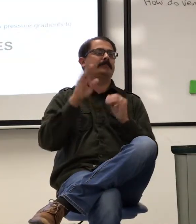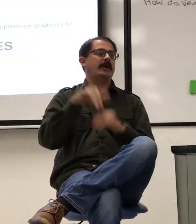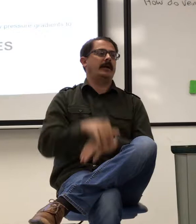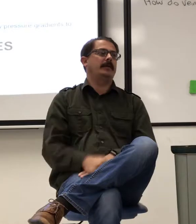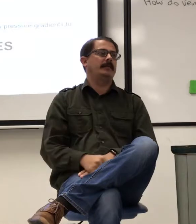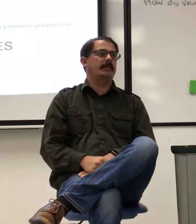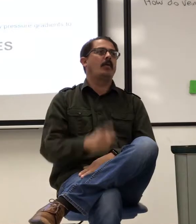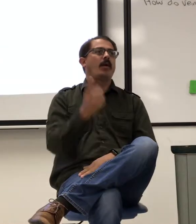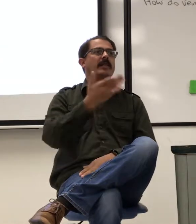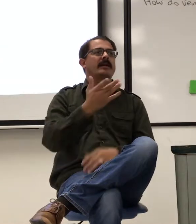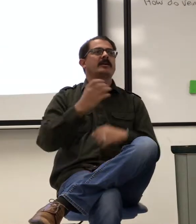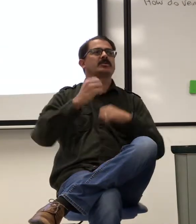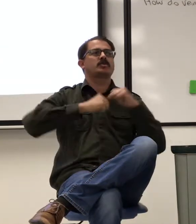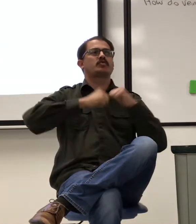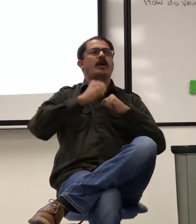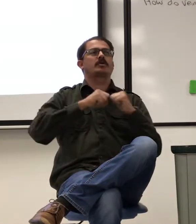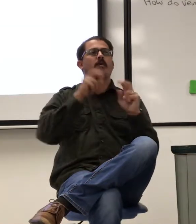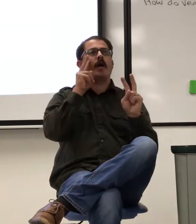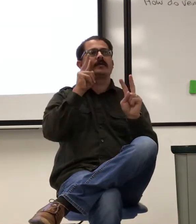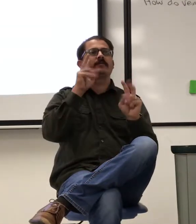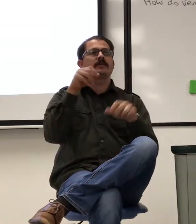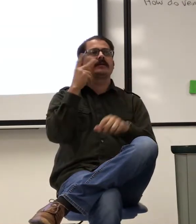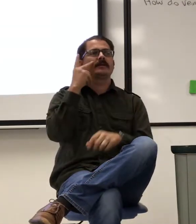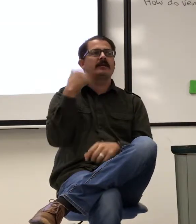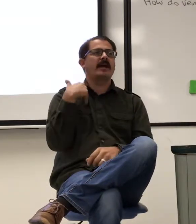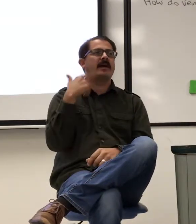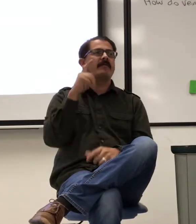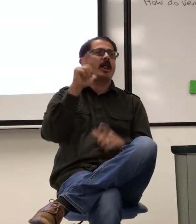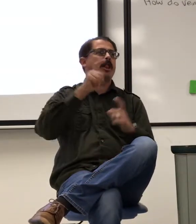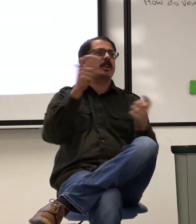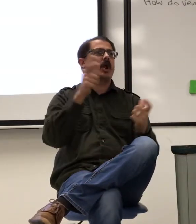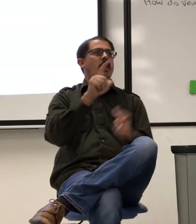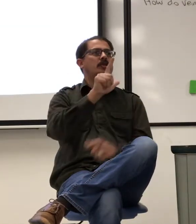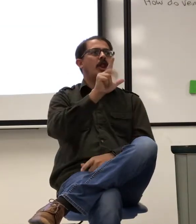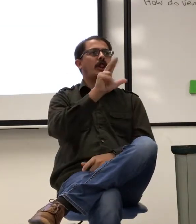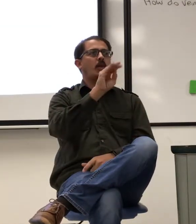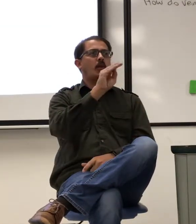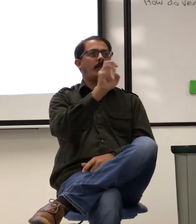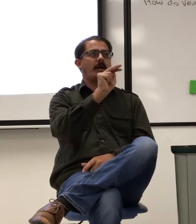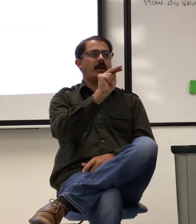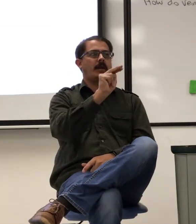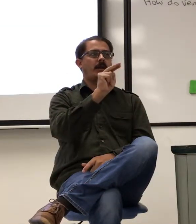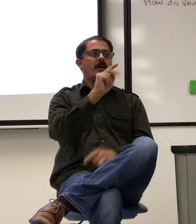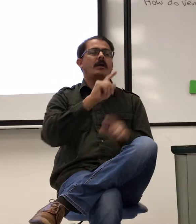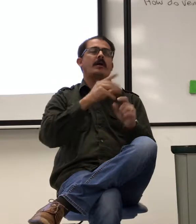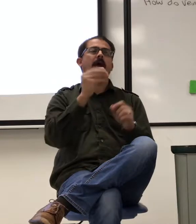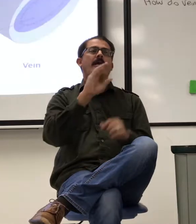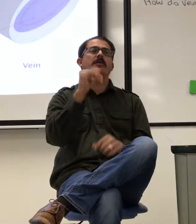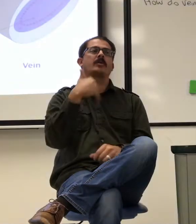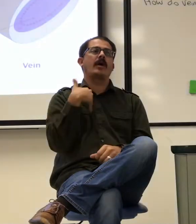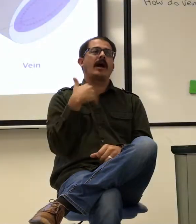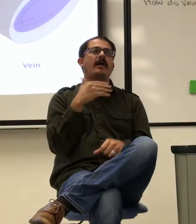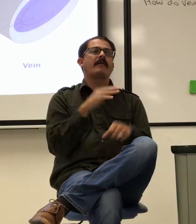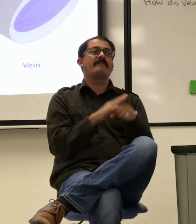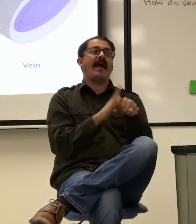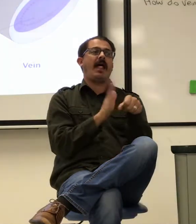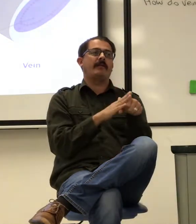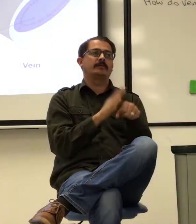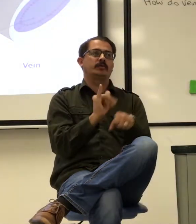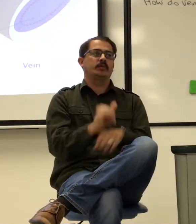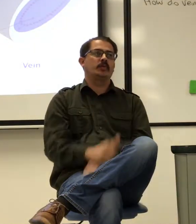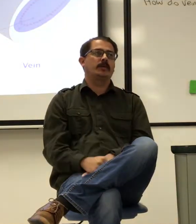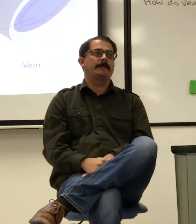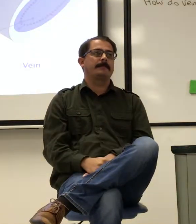structural observation that we made. They have large lumens, but they also have valves, and there's a couple of venous pumps I'll define. So